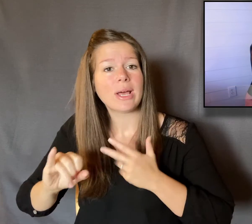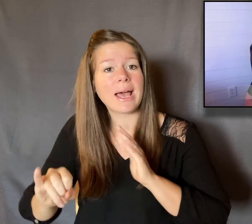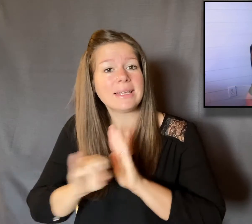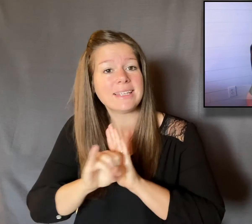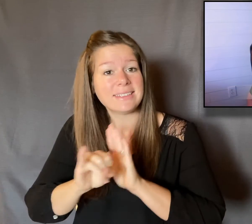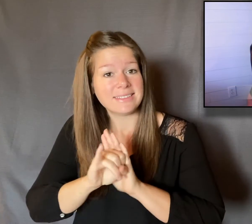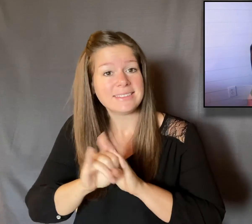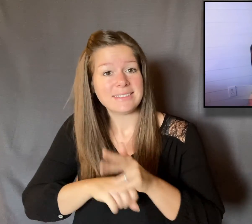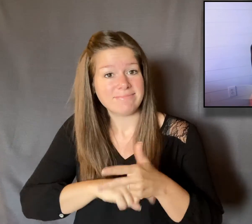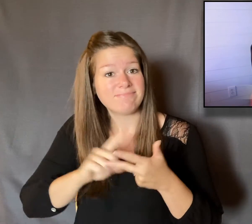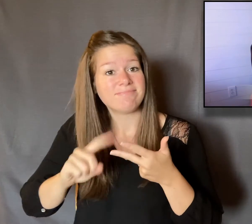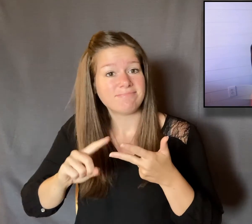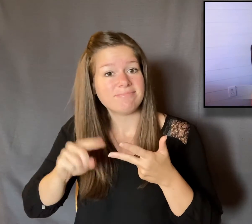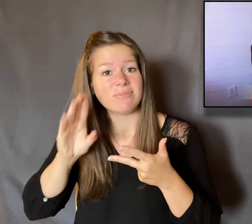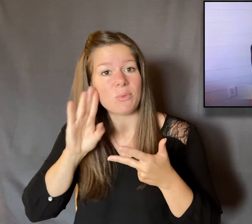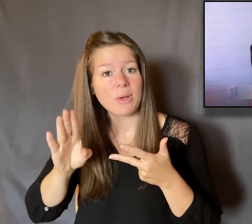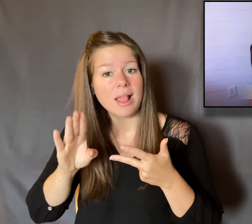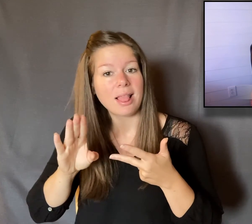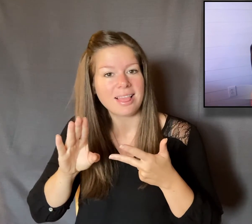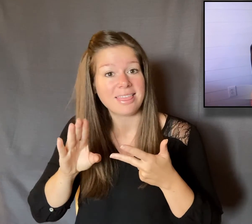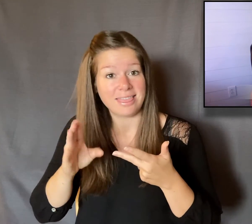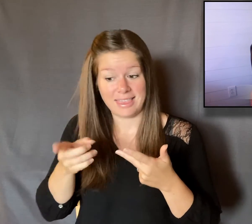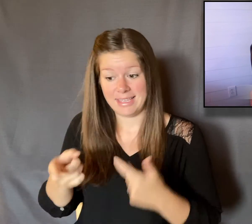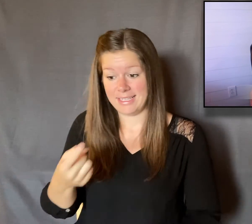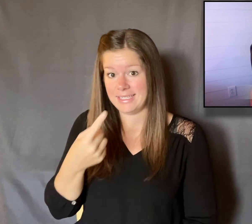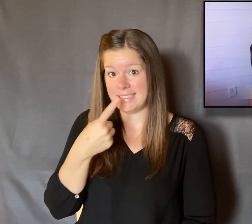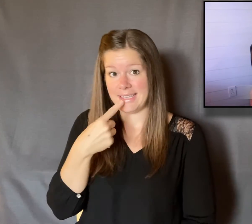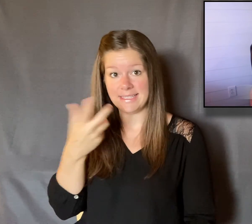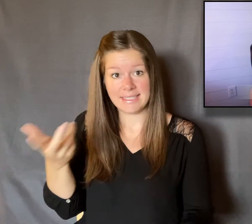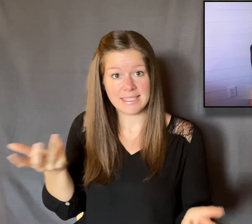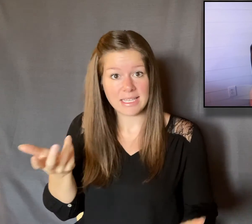lawful for you to do this to a Roman?